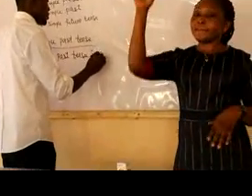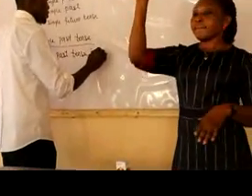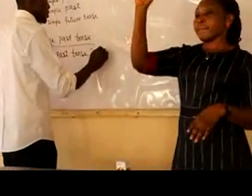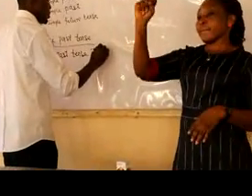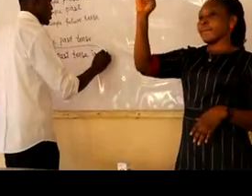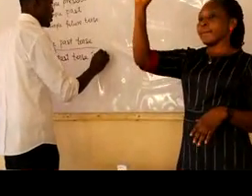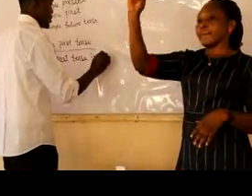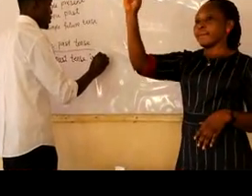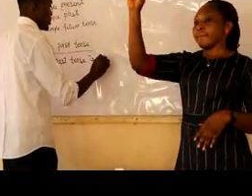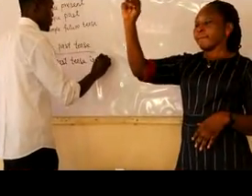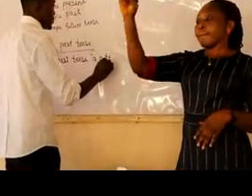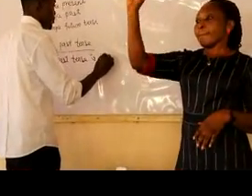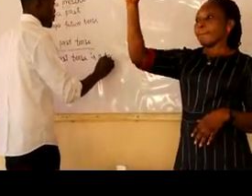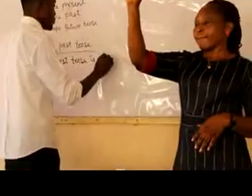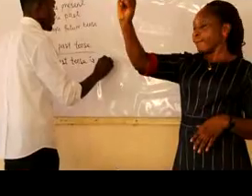is